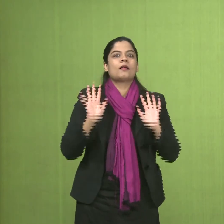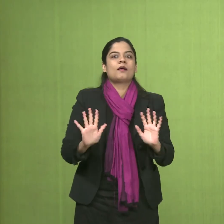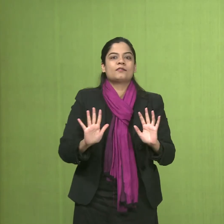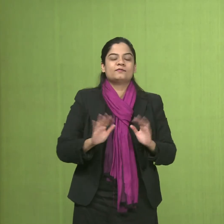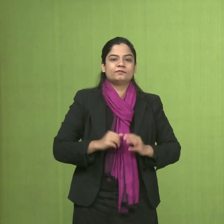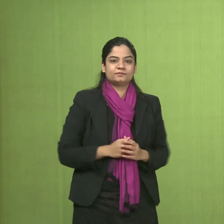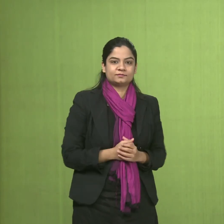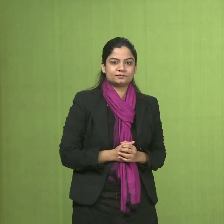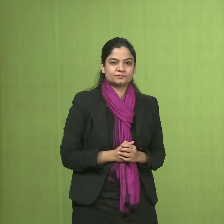an equipment.